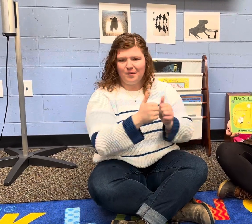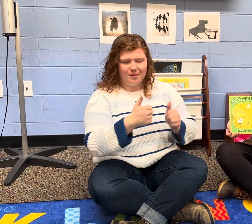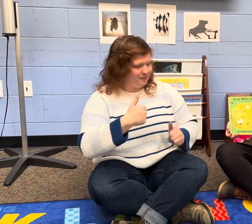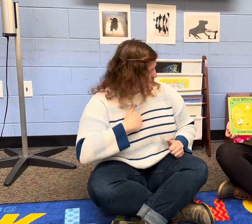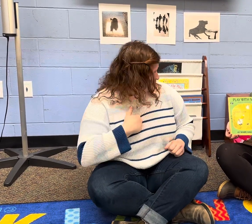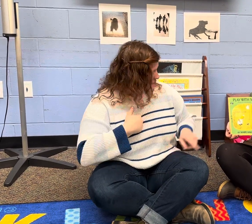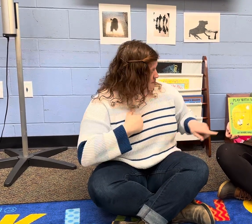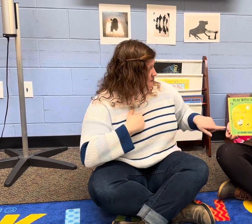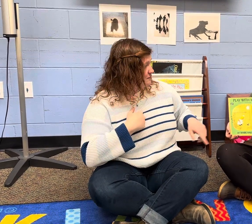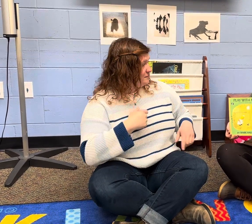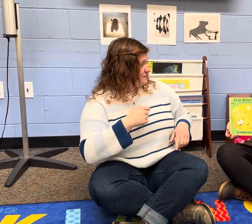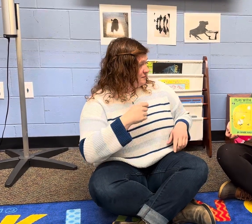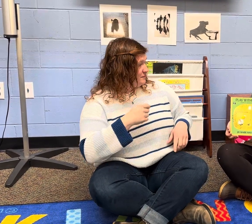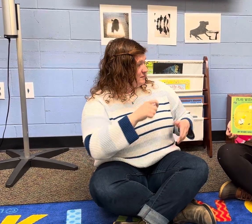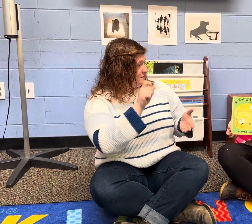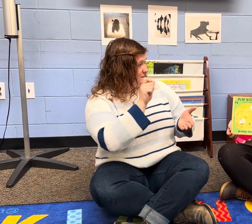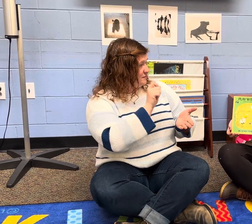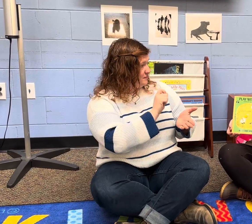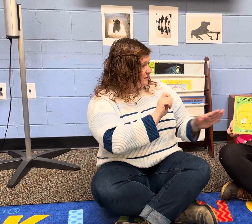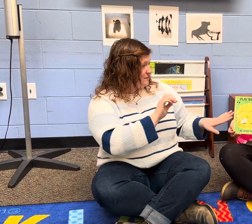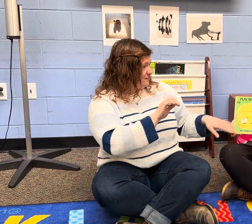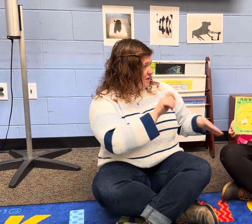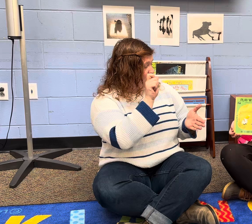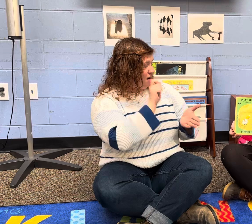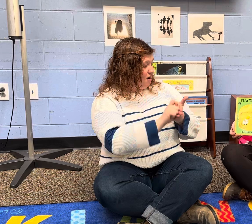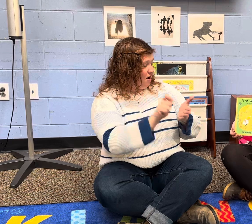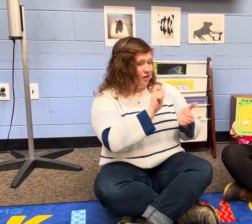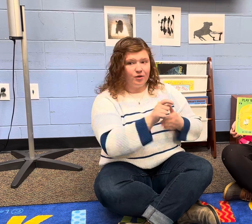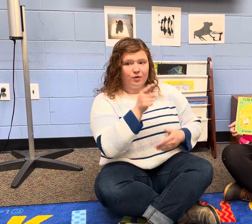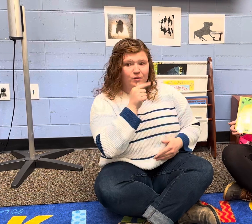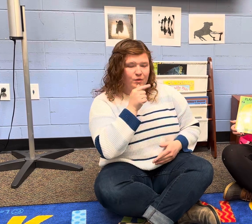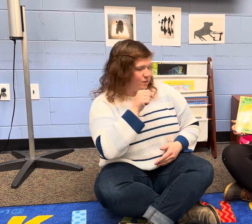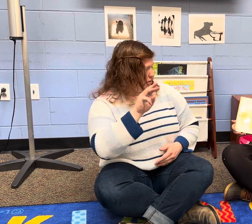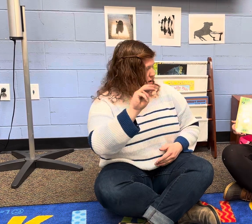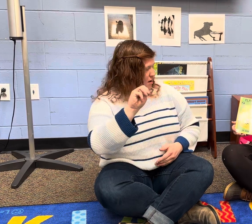The title of our story is Play With Me.